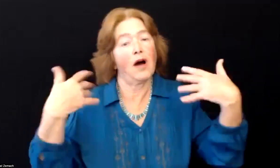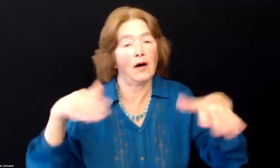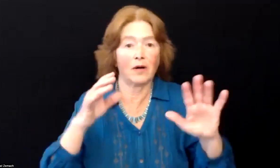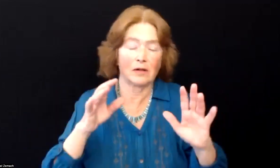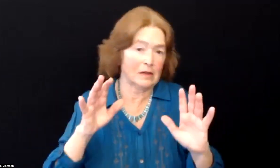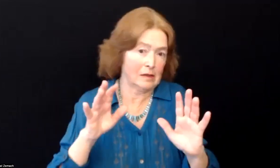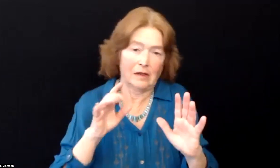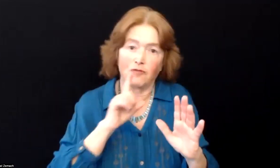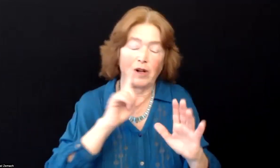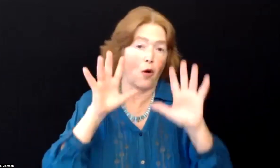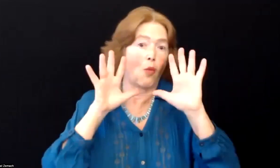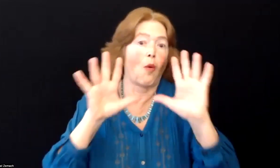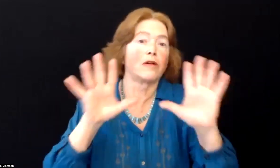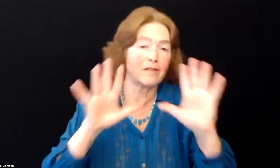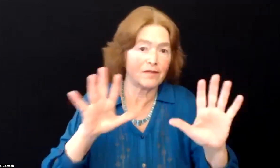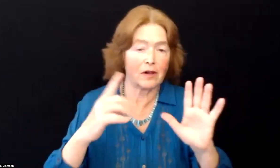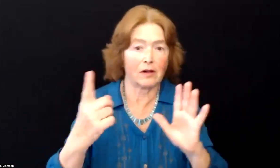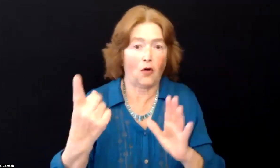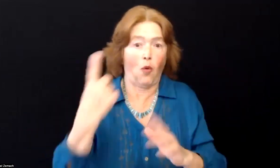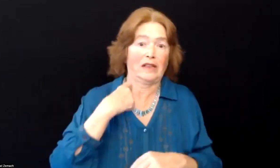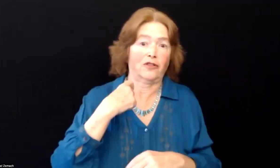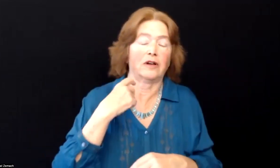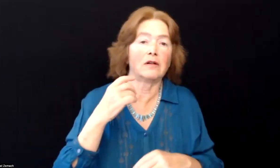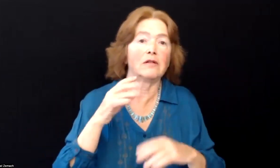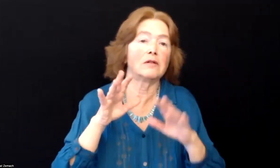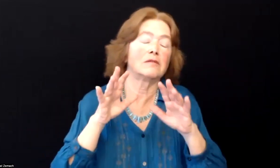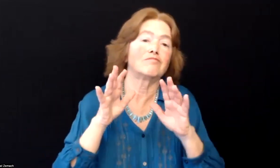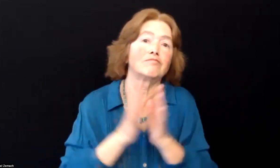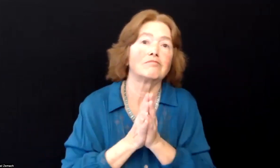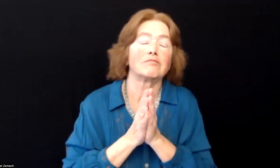Deaf. This is Rachel. Oh, wow, that's a wonderful question.